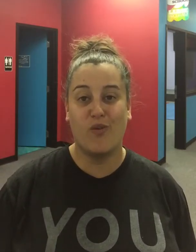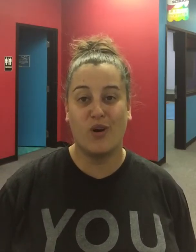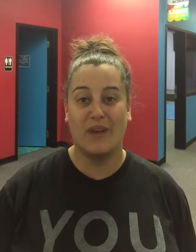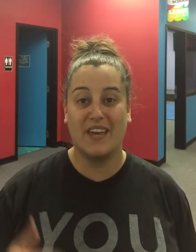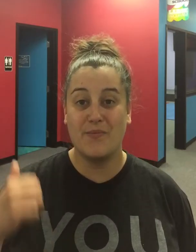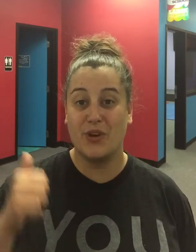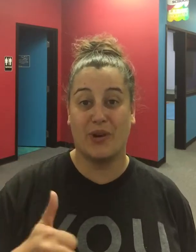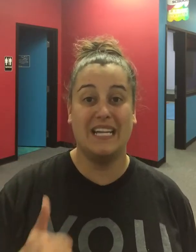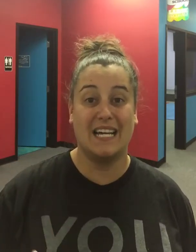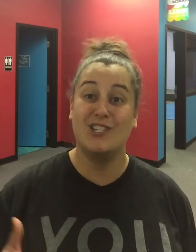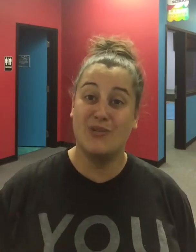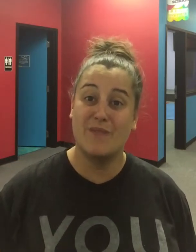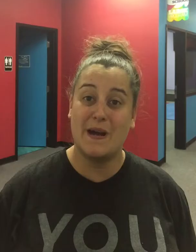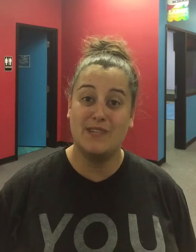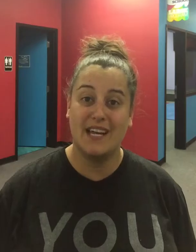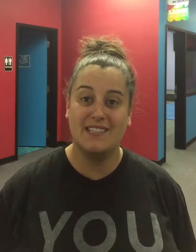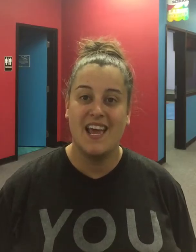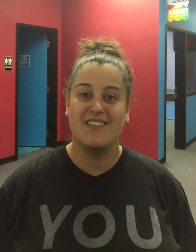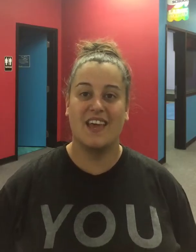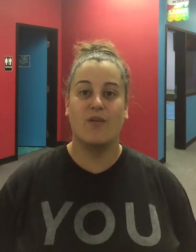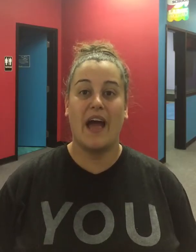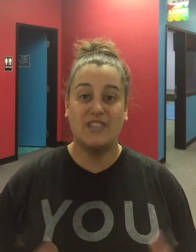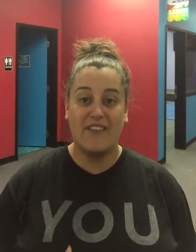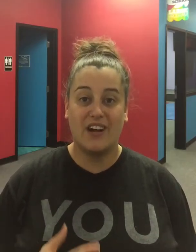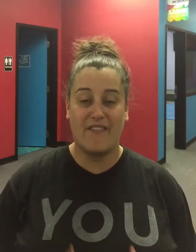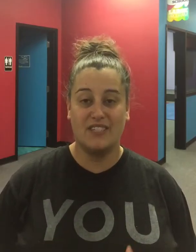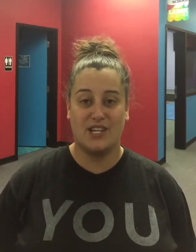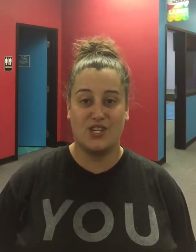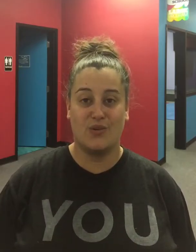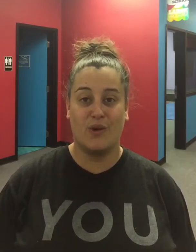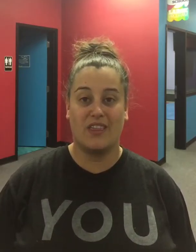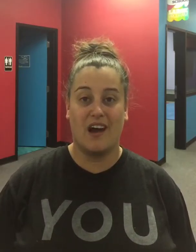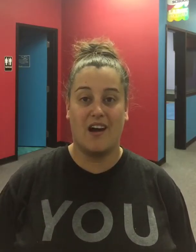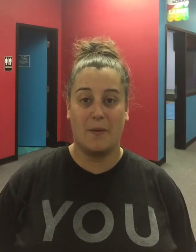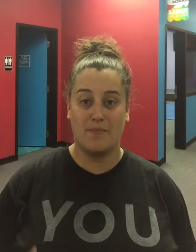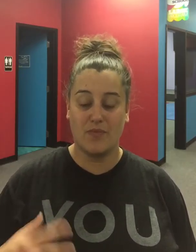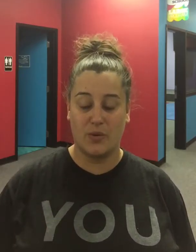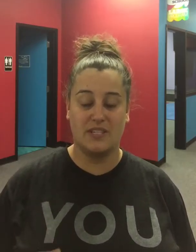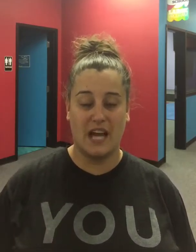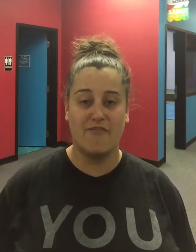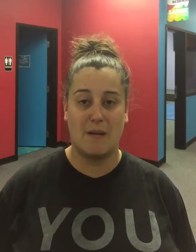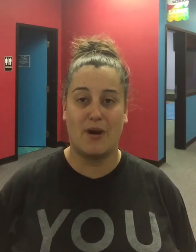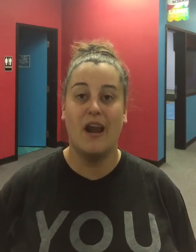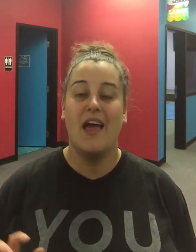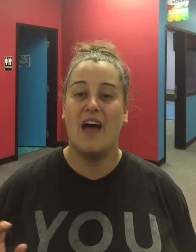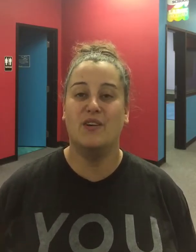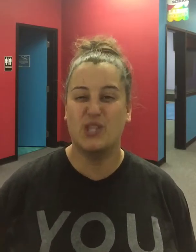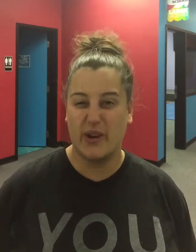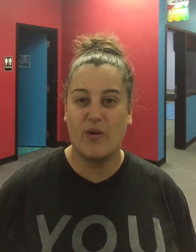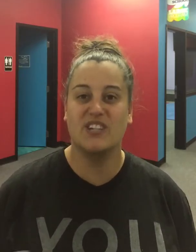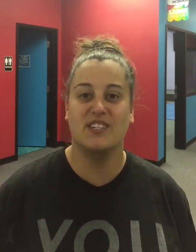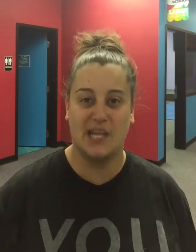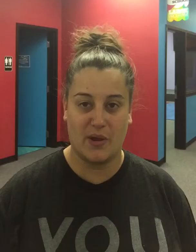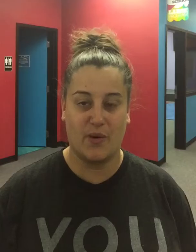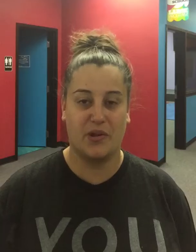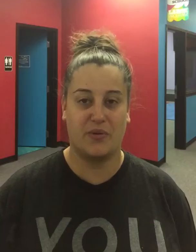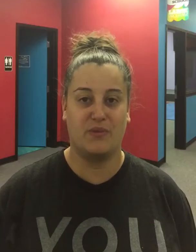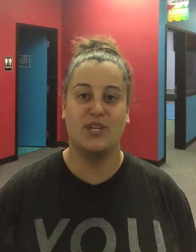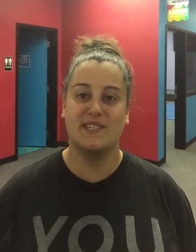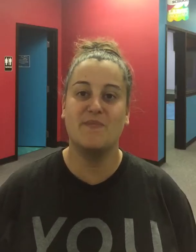before we give them the green light to get baptized, they have to have a conversation with a staff member. And there's 3 questions that we work through just to